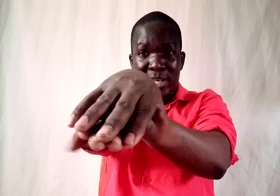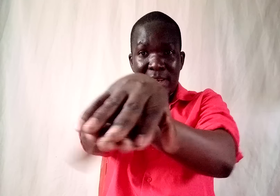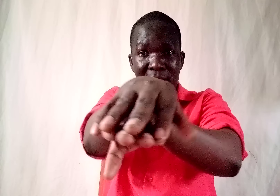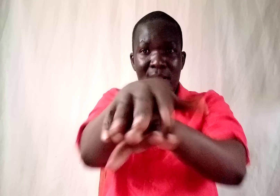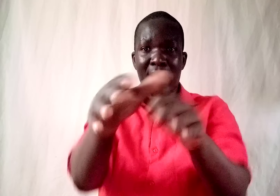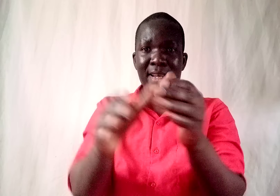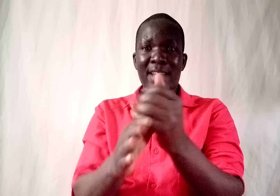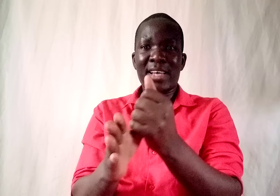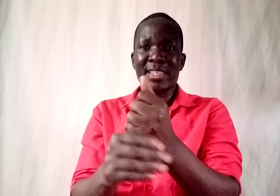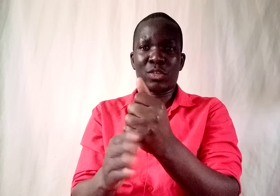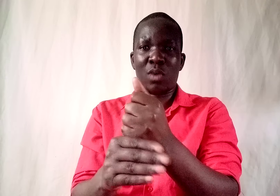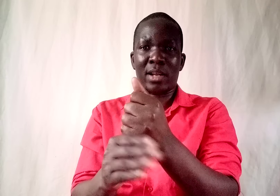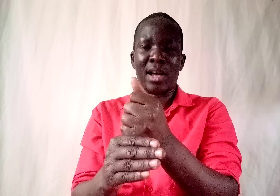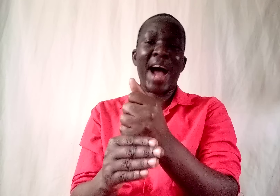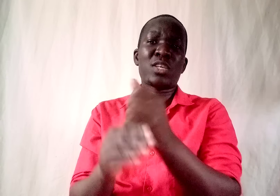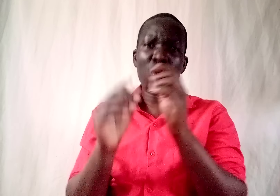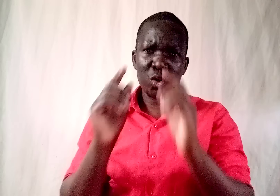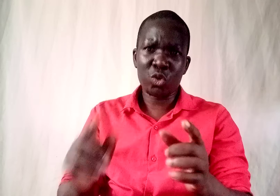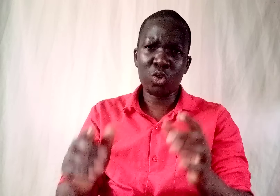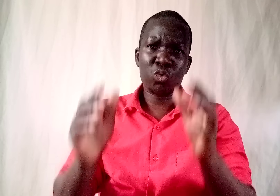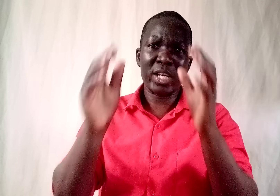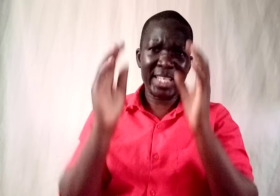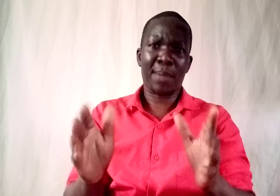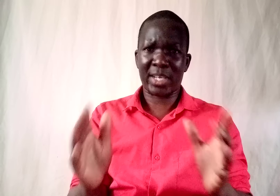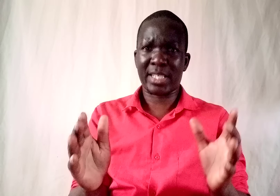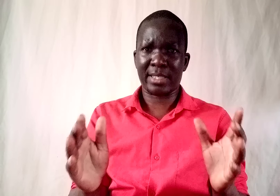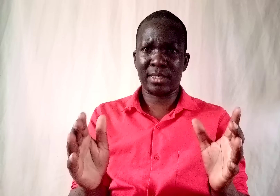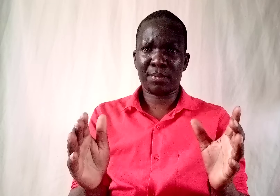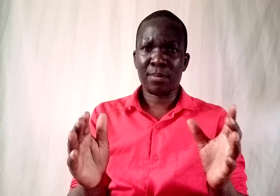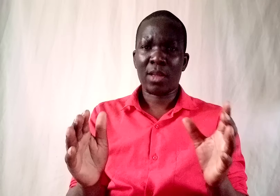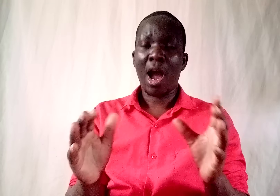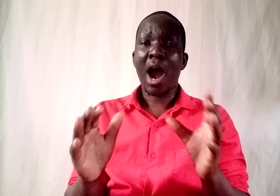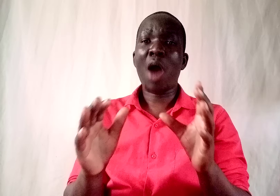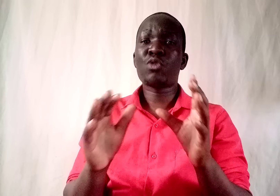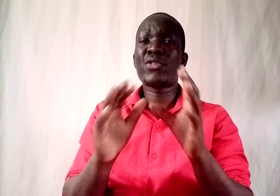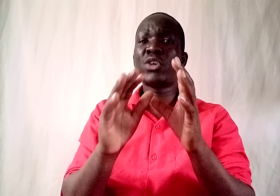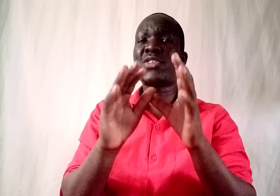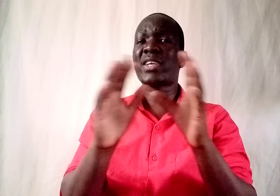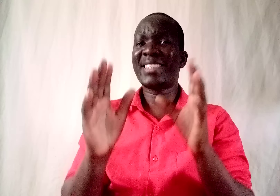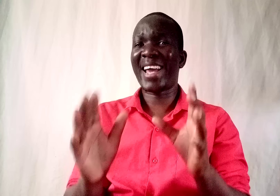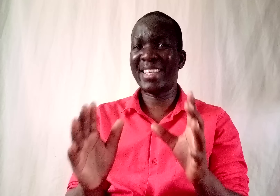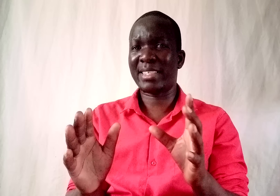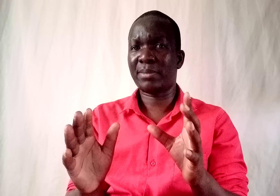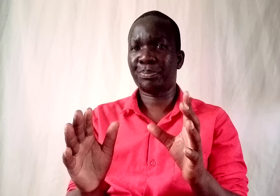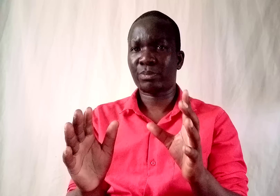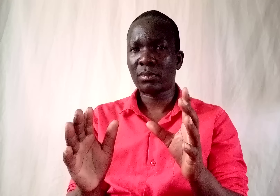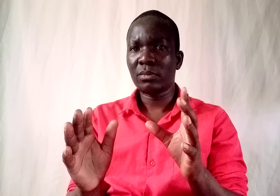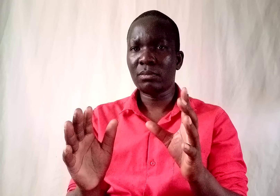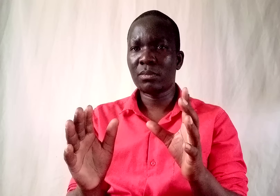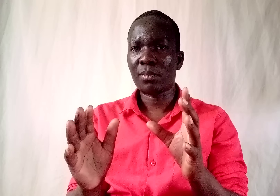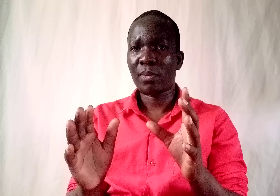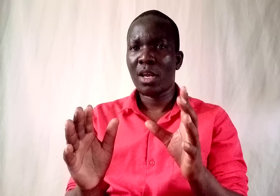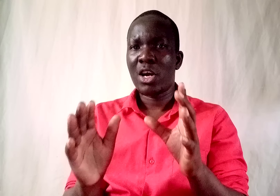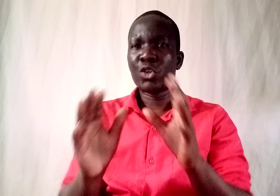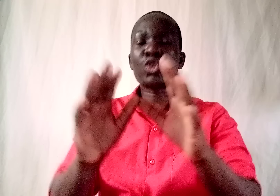said, and others this one. And also to interpreters, out of those three signs, not all